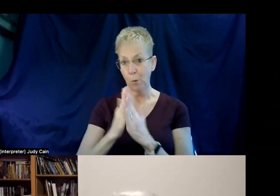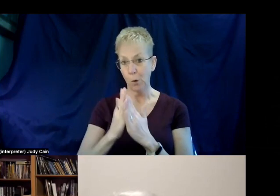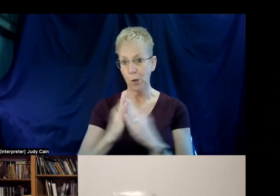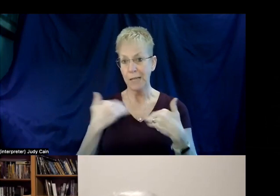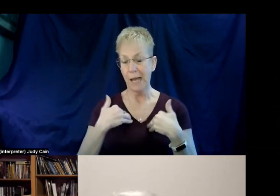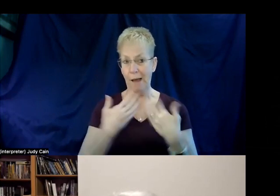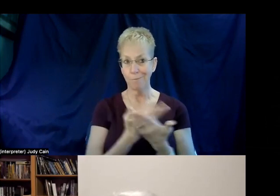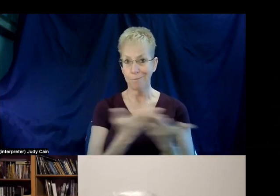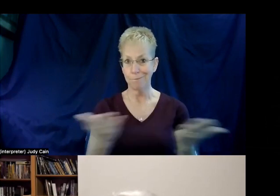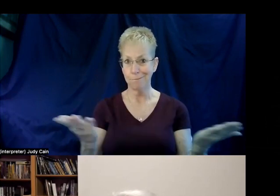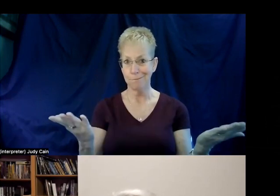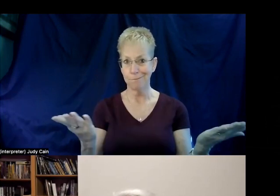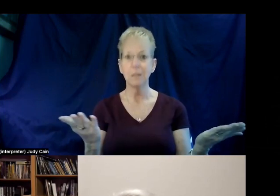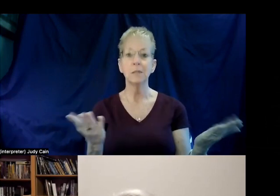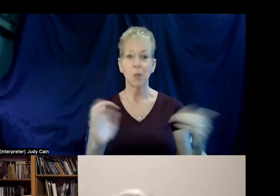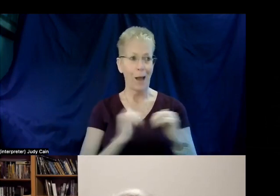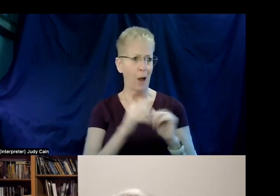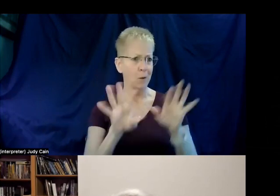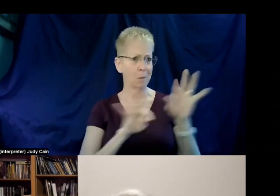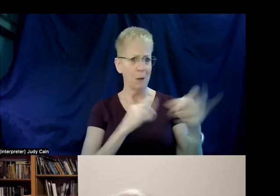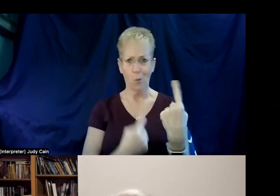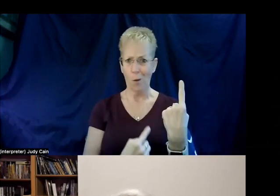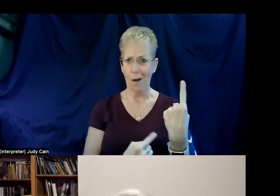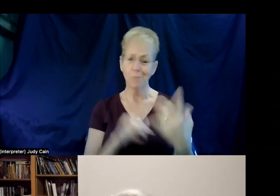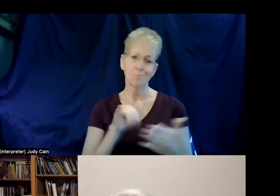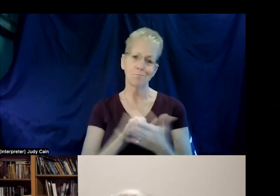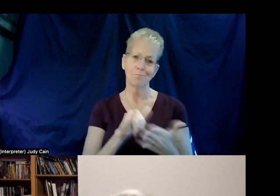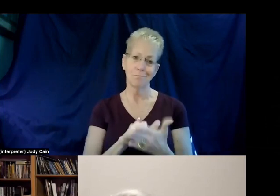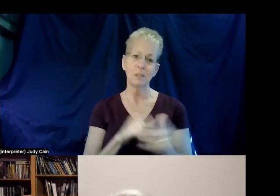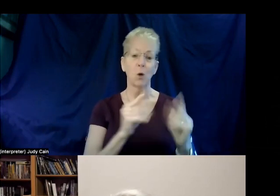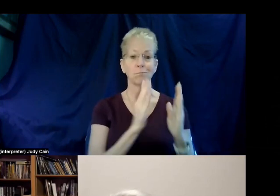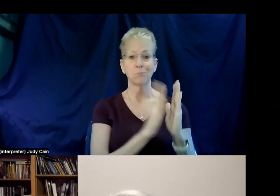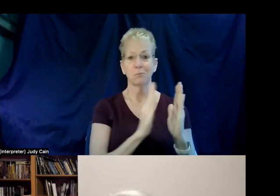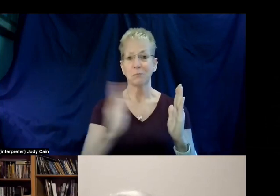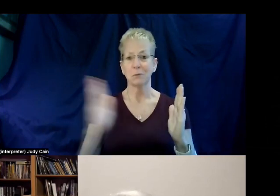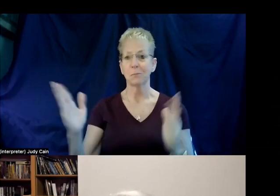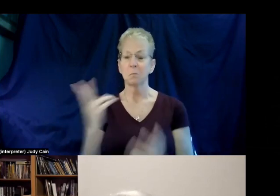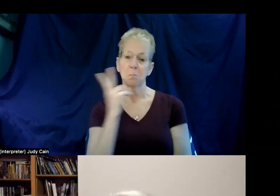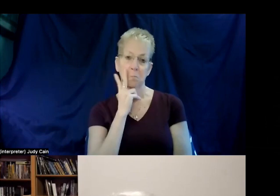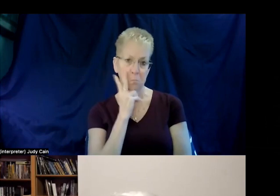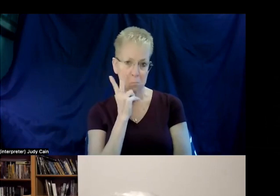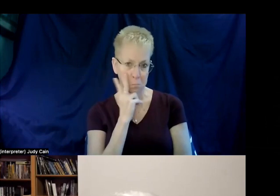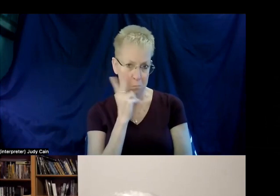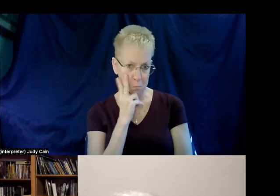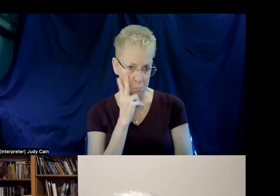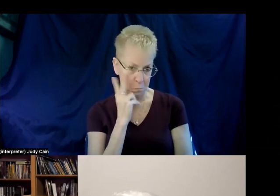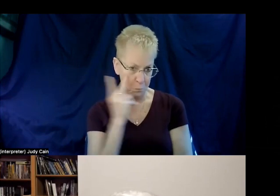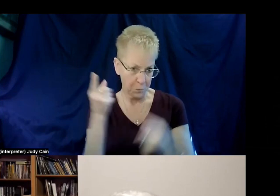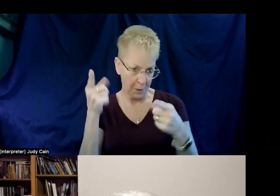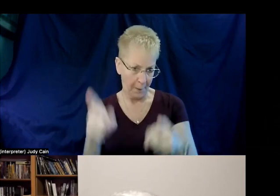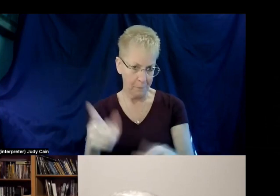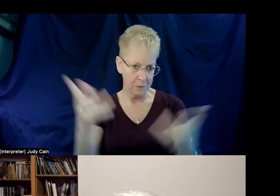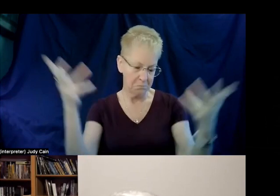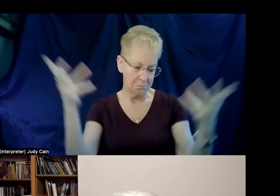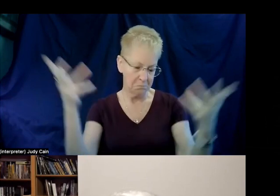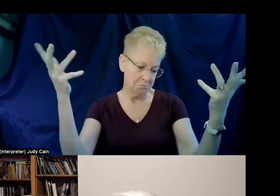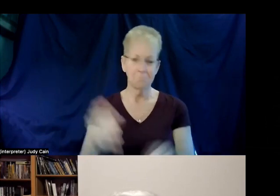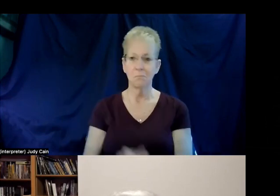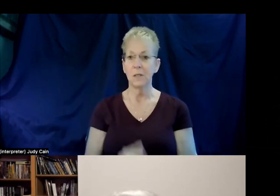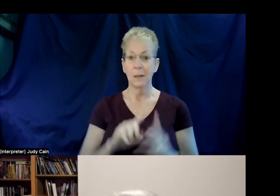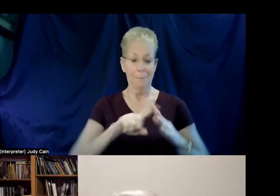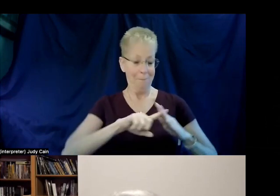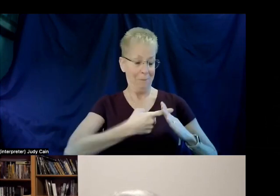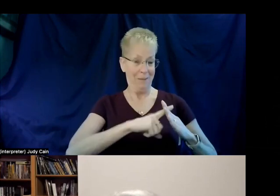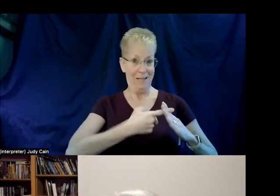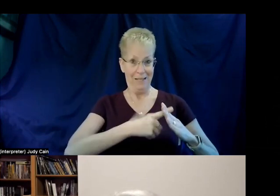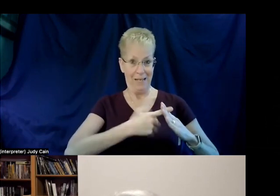pick, right? Exactly. Yeah, yeah. So we'll see if that happens. But right in the very beginning,